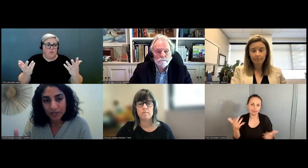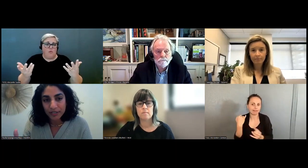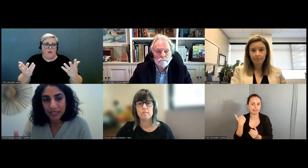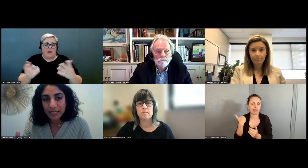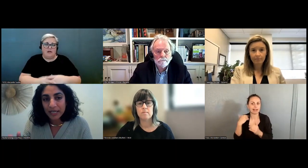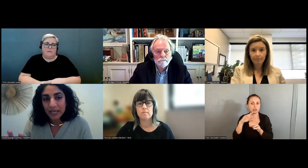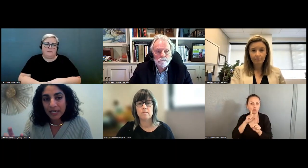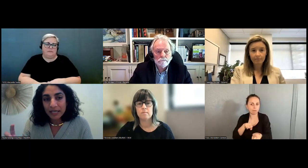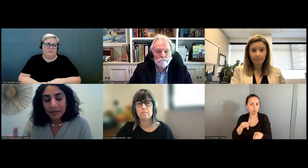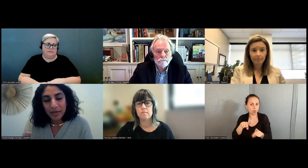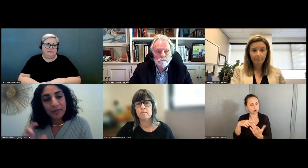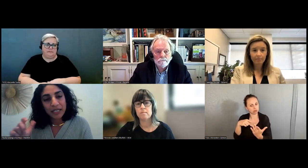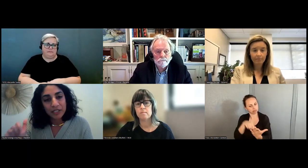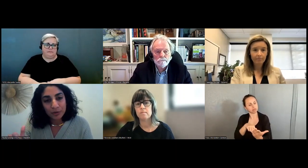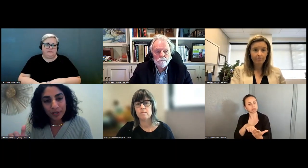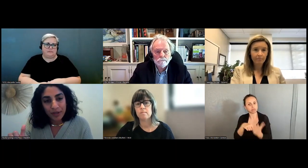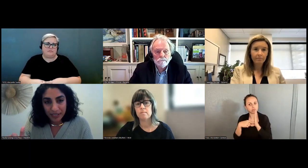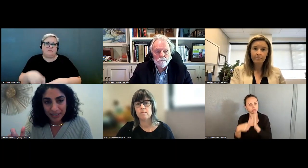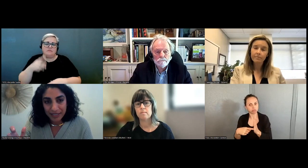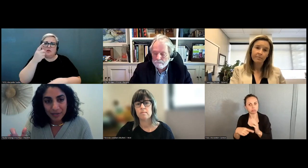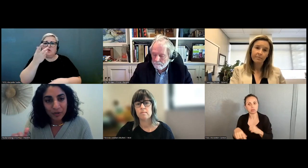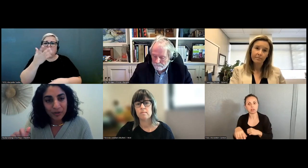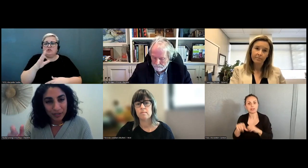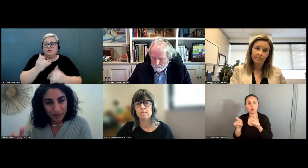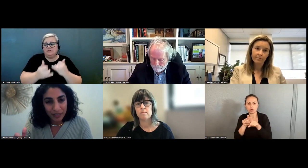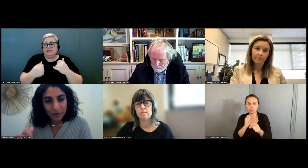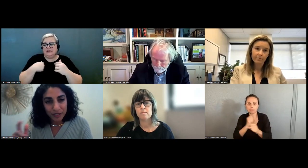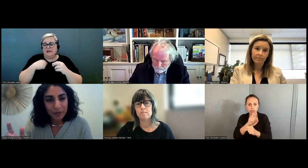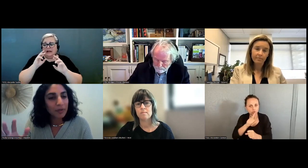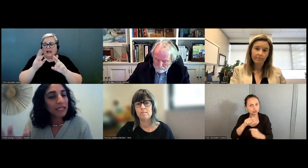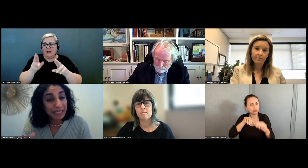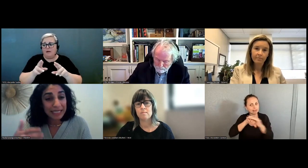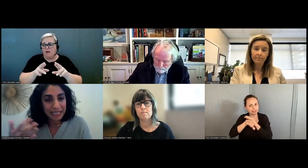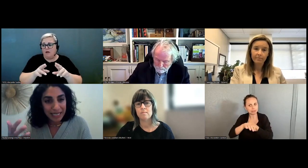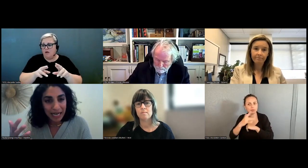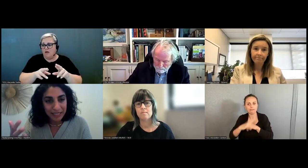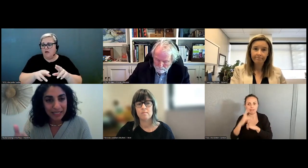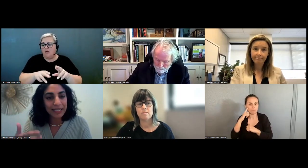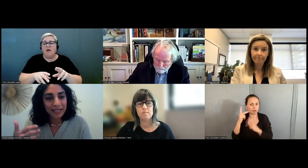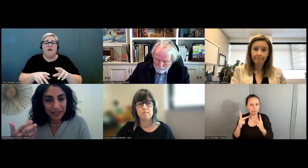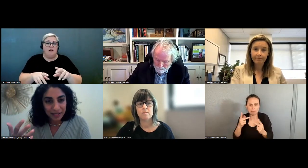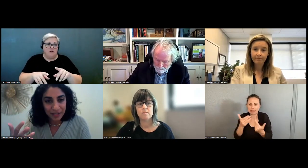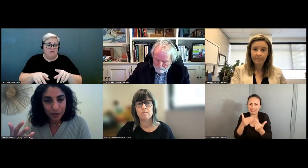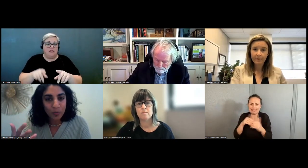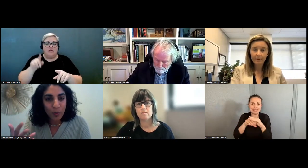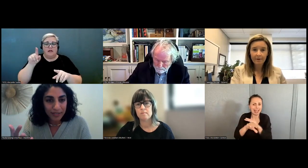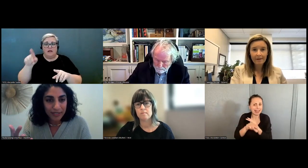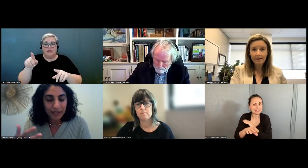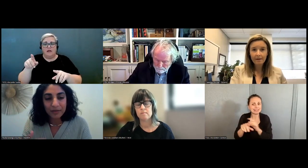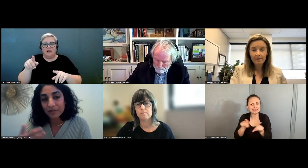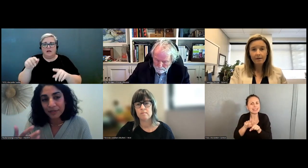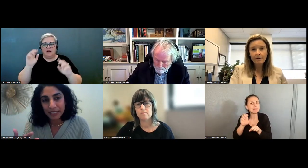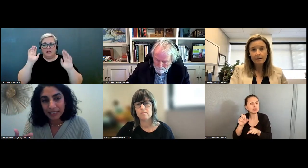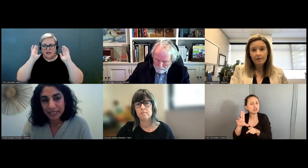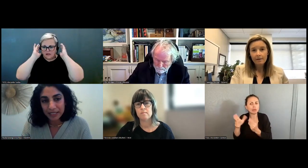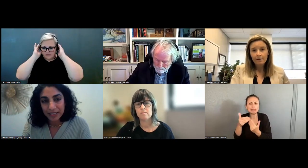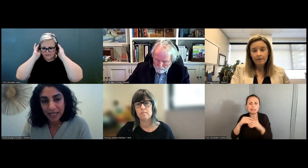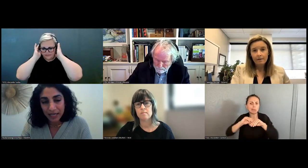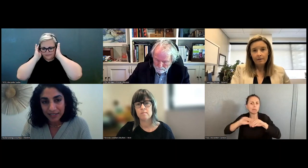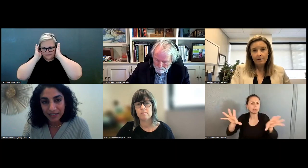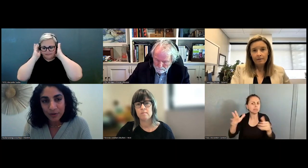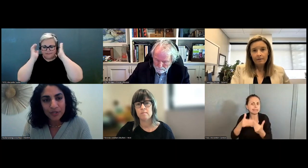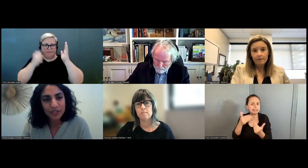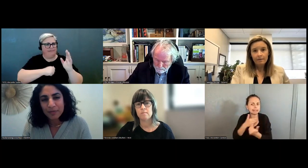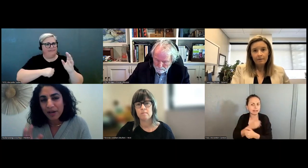report card taught us, and making sure that they're accessible and available to people, like easy to access, like the CERB was very easy